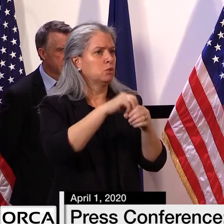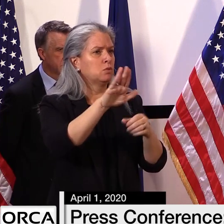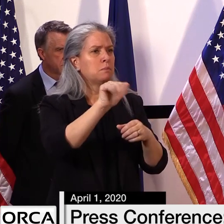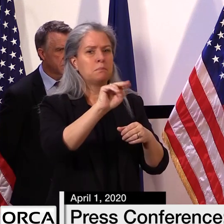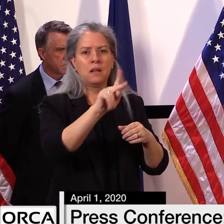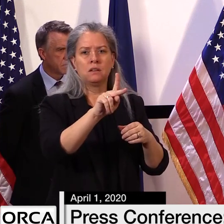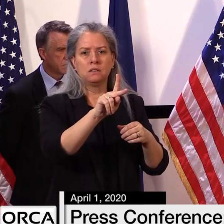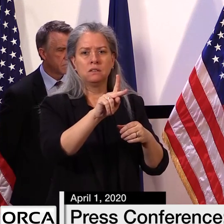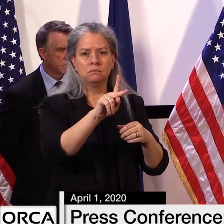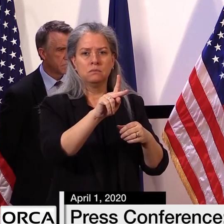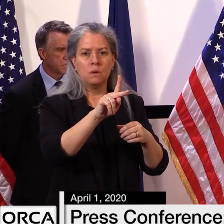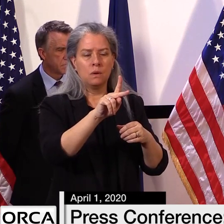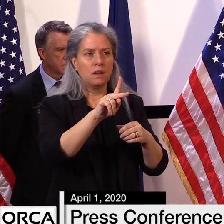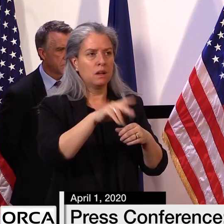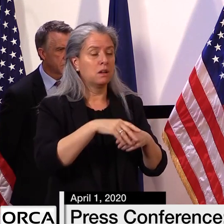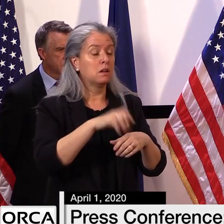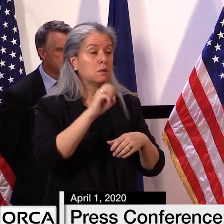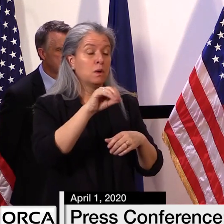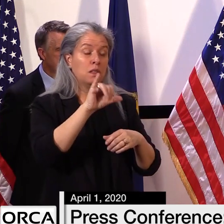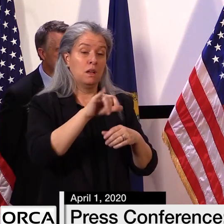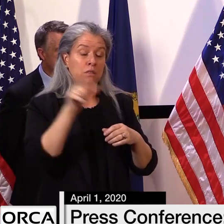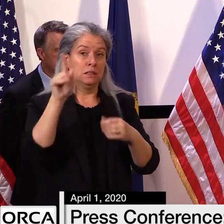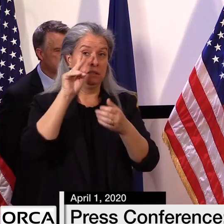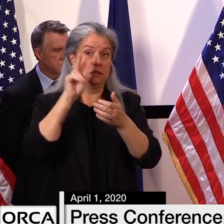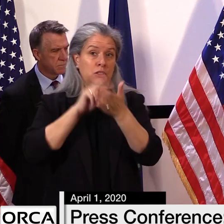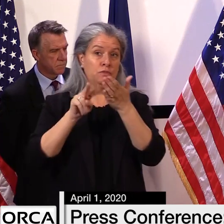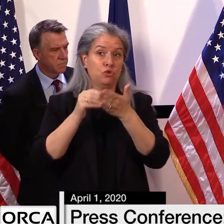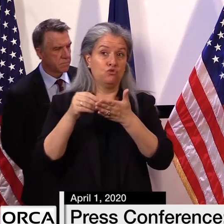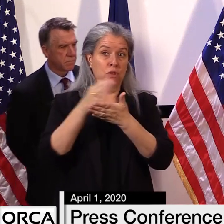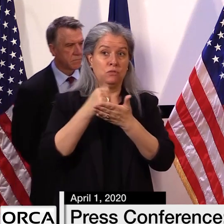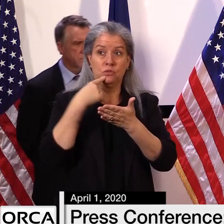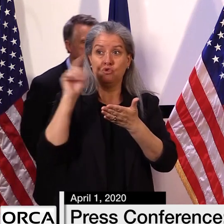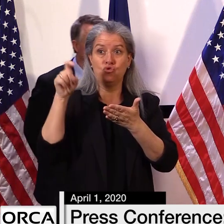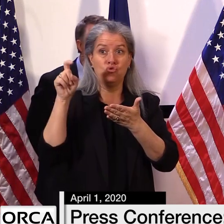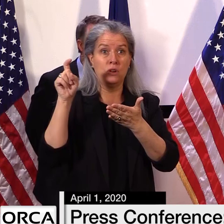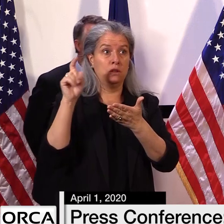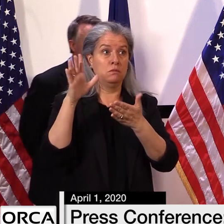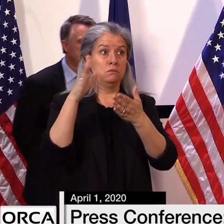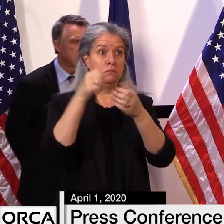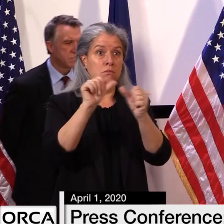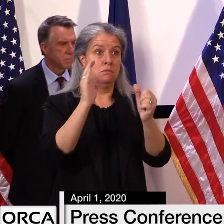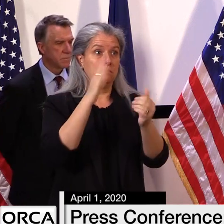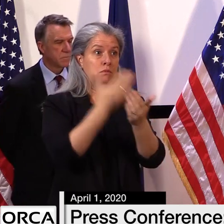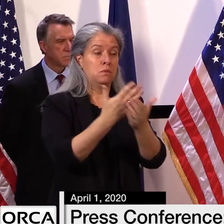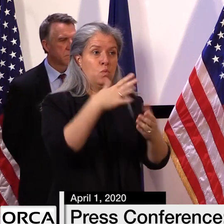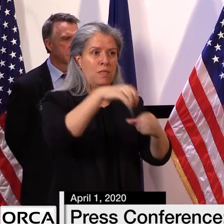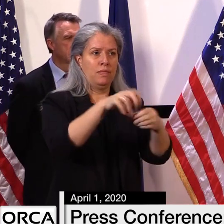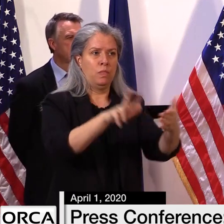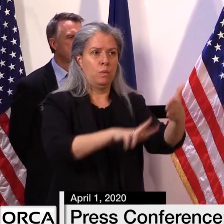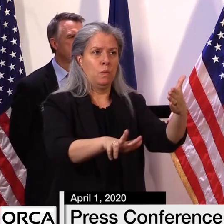according to Secretary Mnuchin, the Secretary of Treasury, should be in your account within 3 weeks.